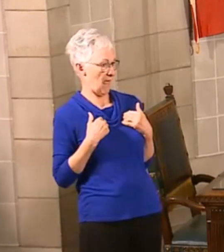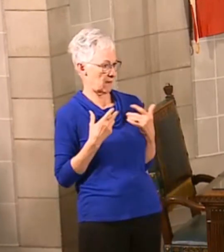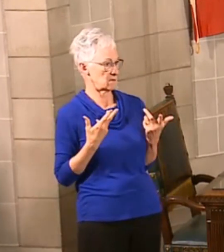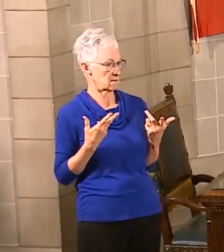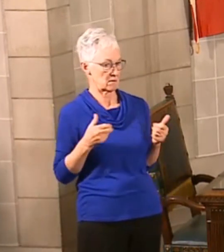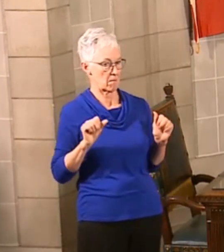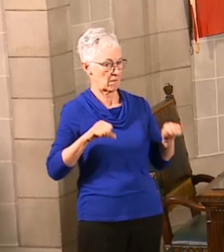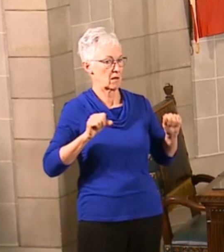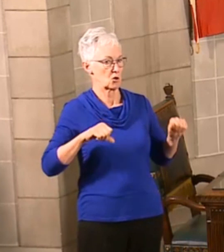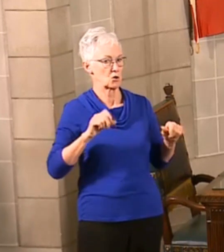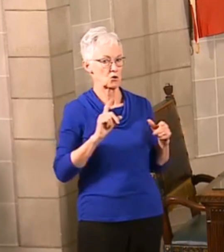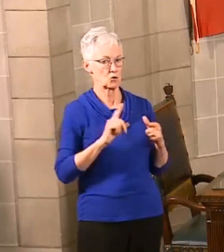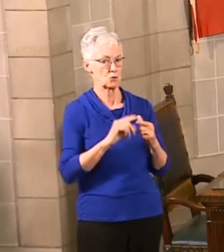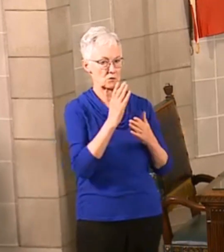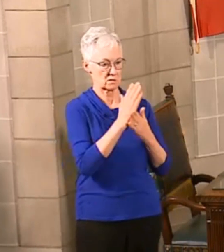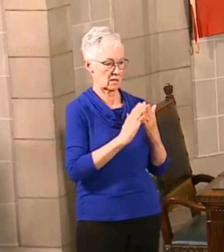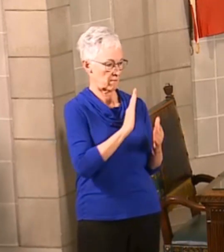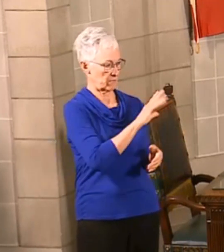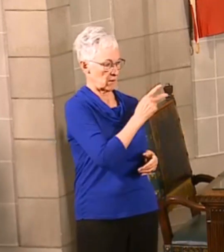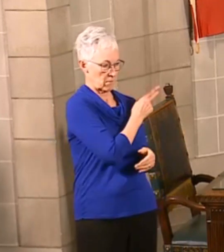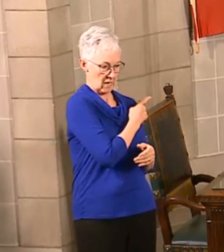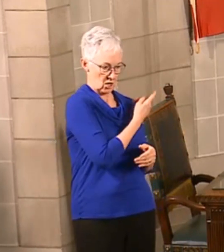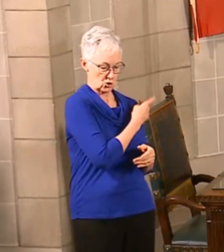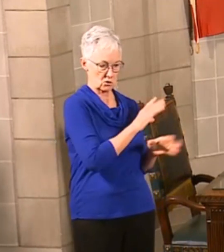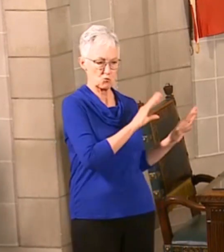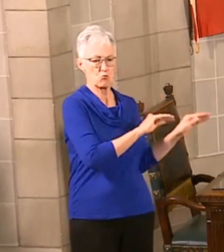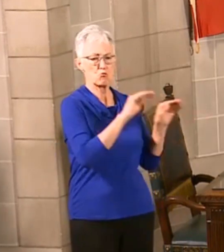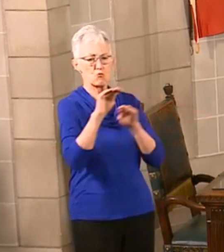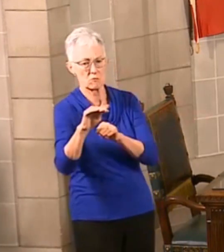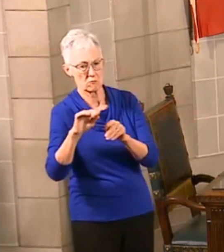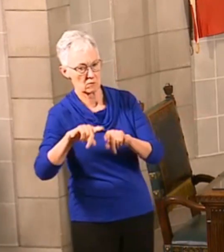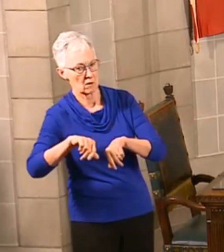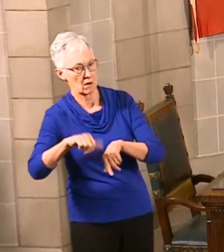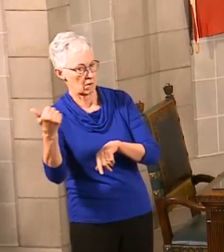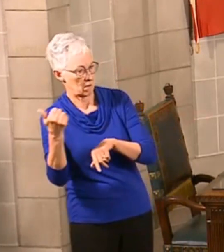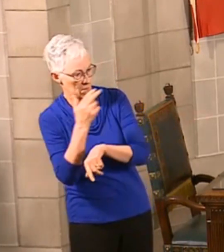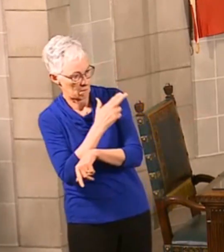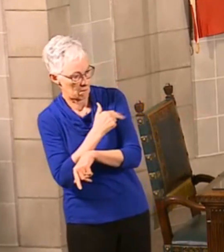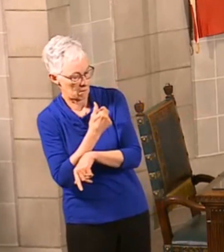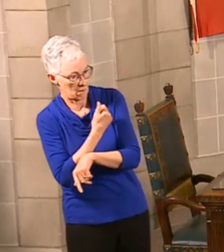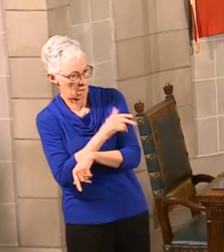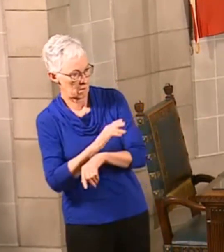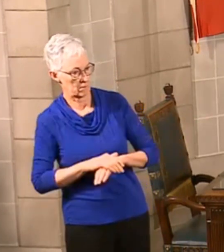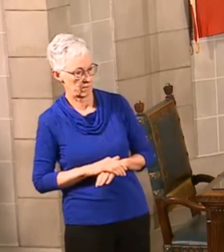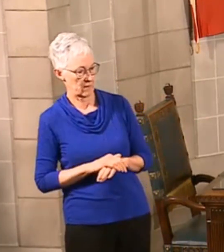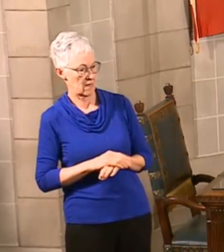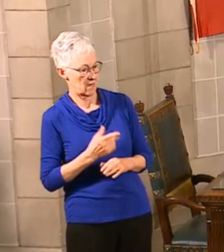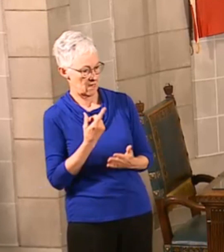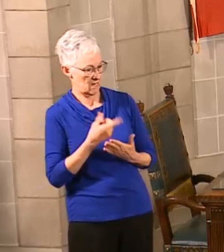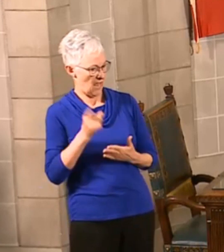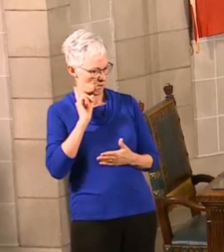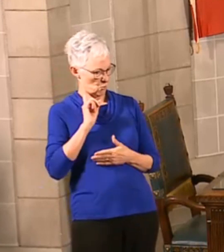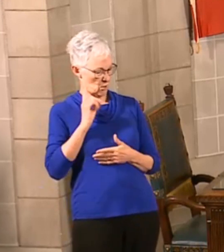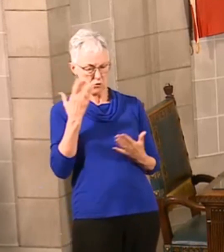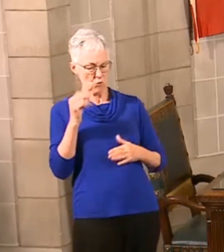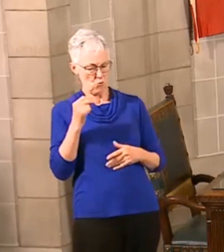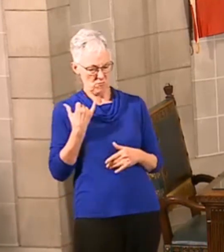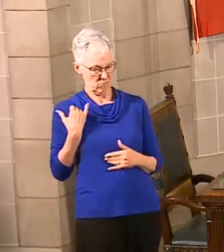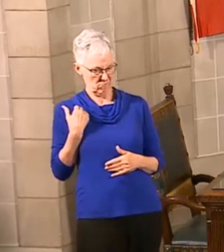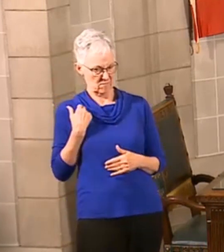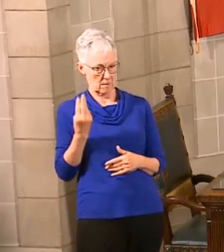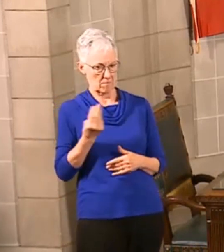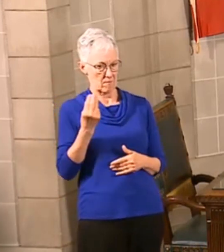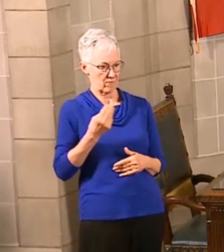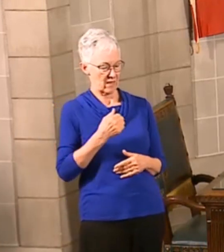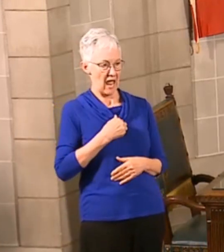ago, they were having about it was actually a week ago Monday, they had 3 patients on ventilators in St. Francis, so